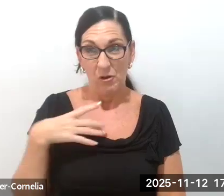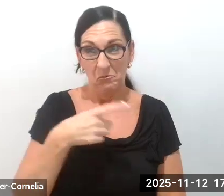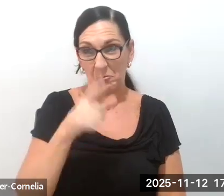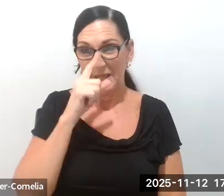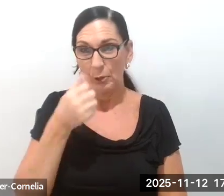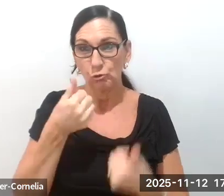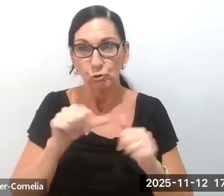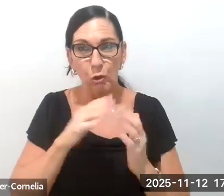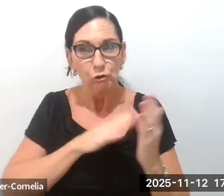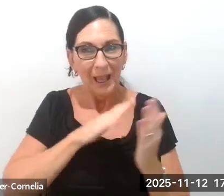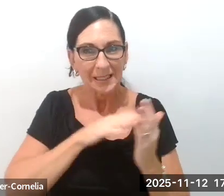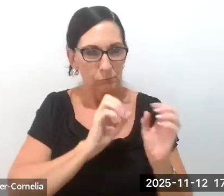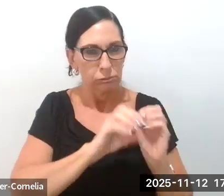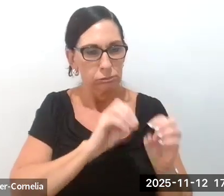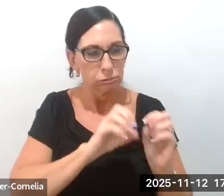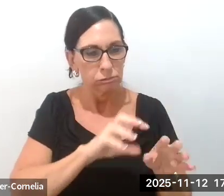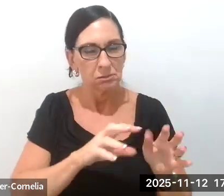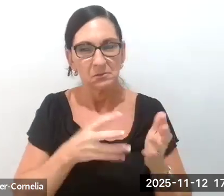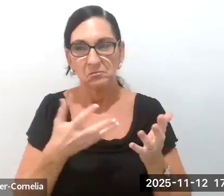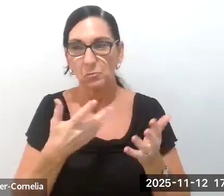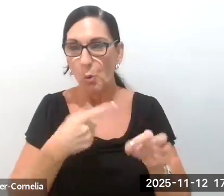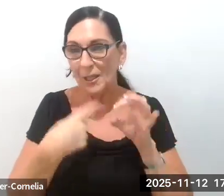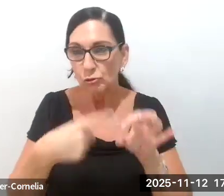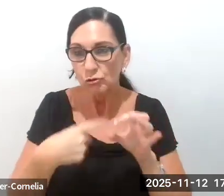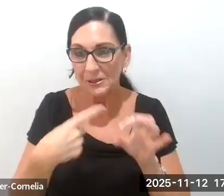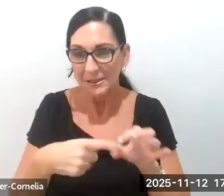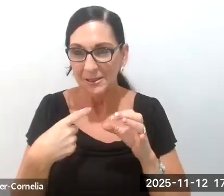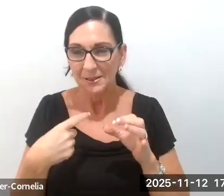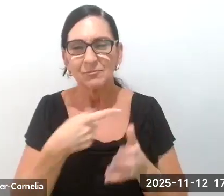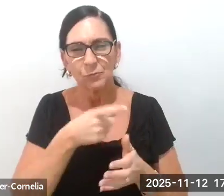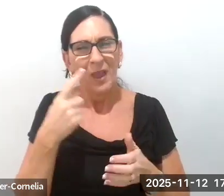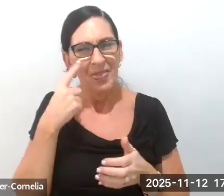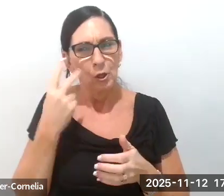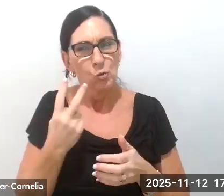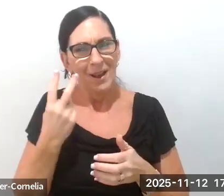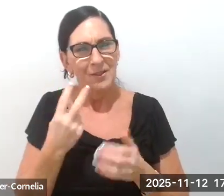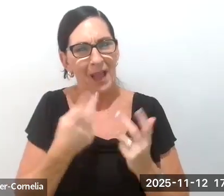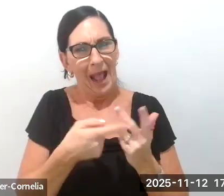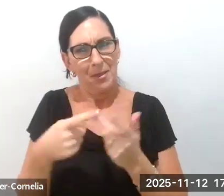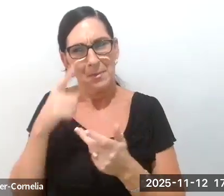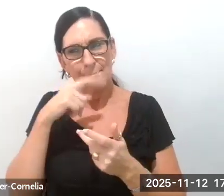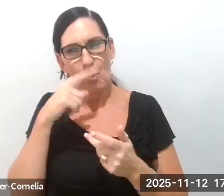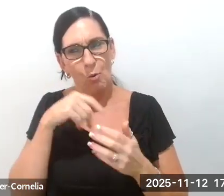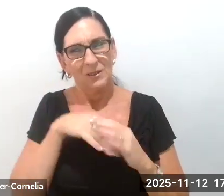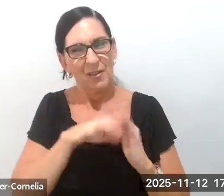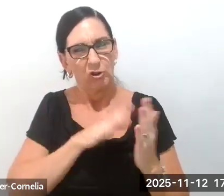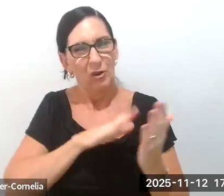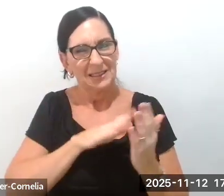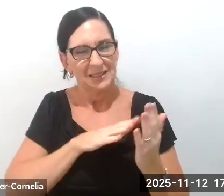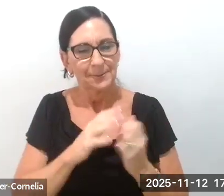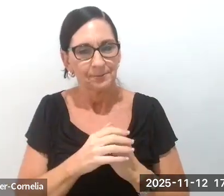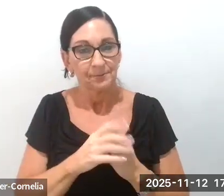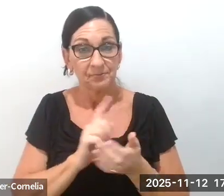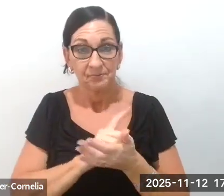your thoughts and to ask questions. Just asking if you could be mindful of others in the chat. We'll have a 10-minute